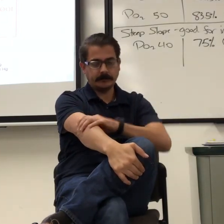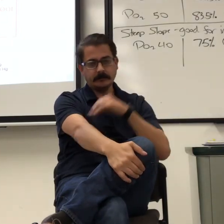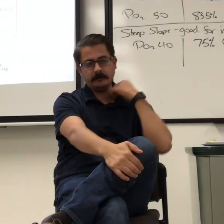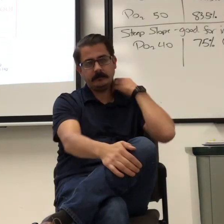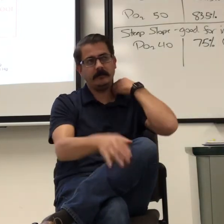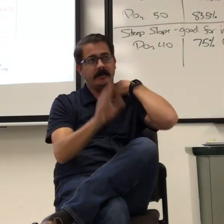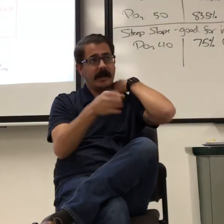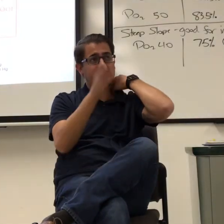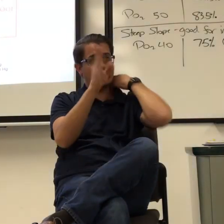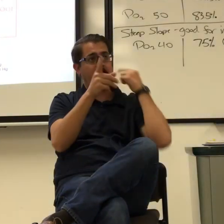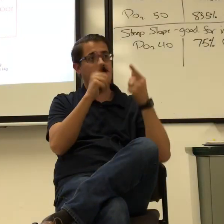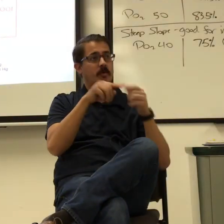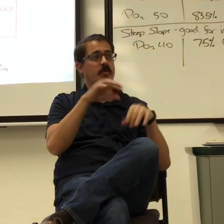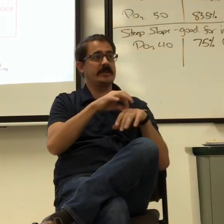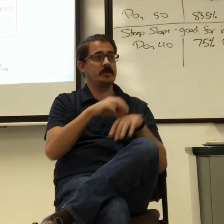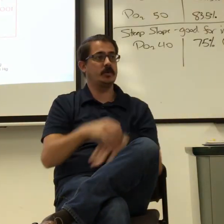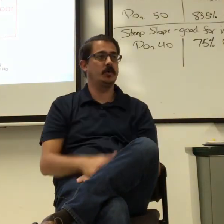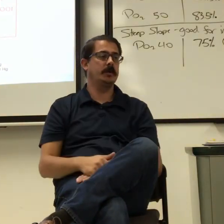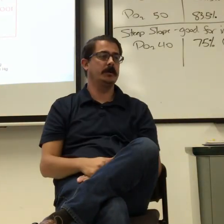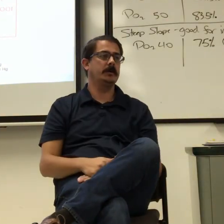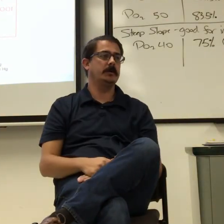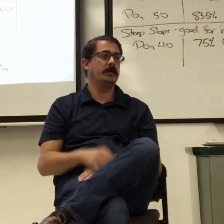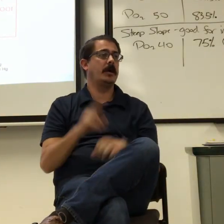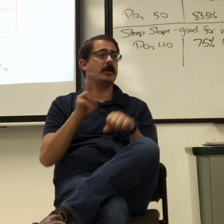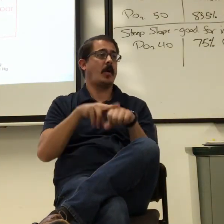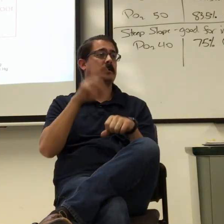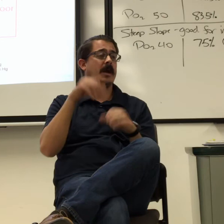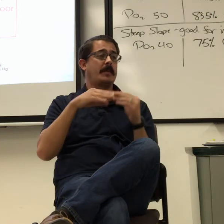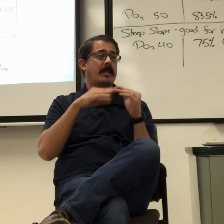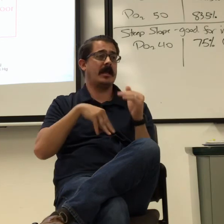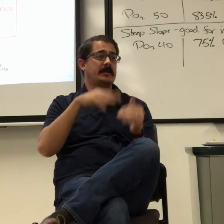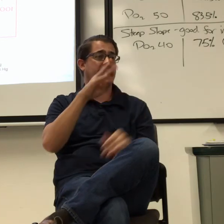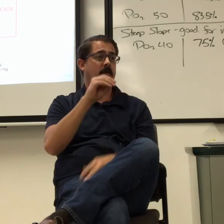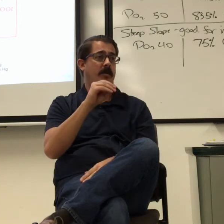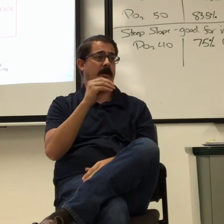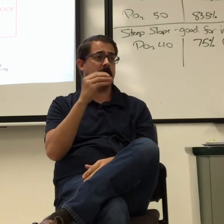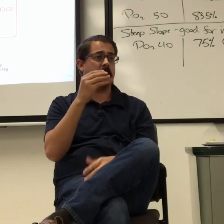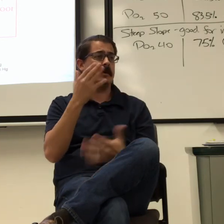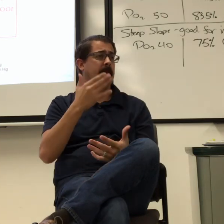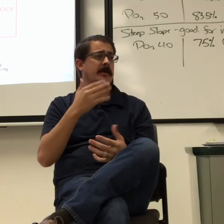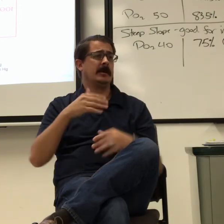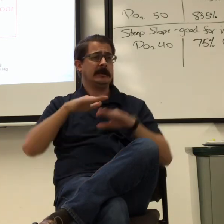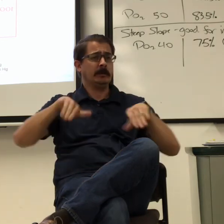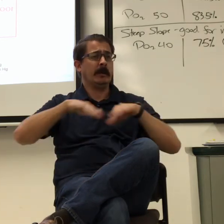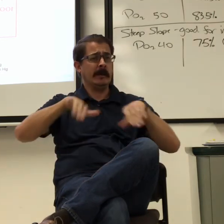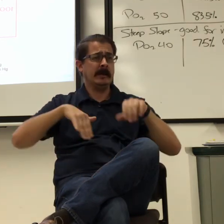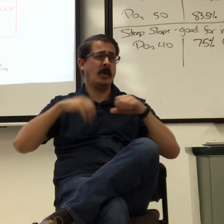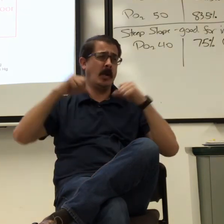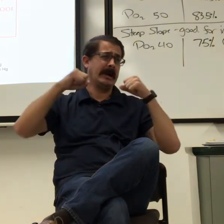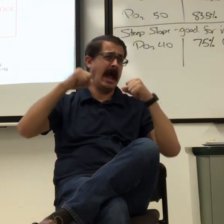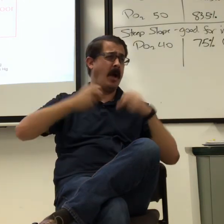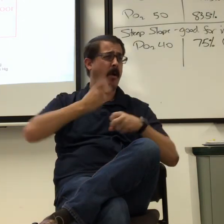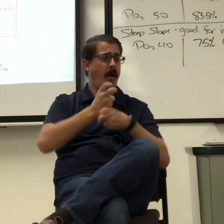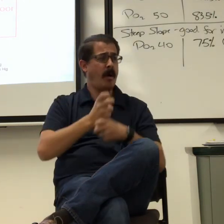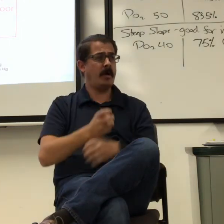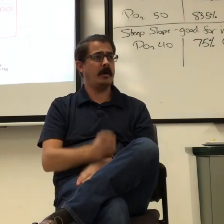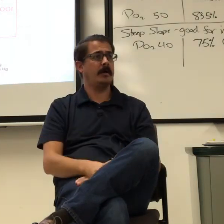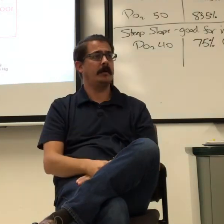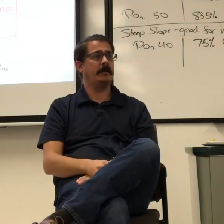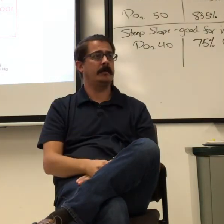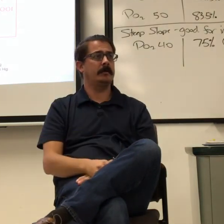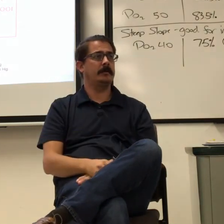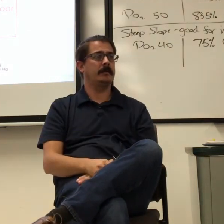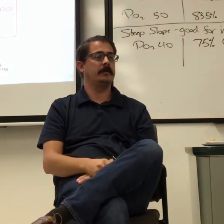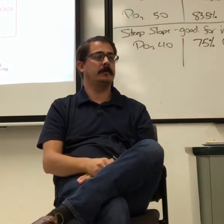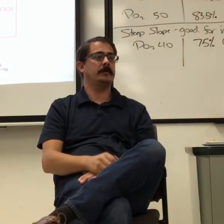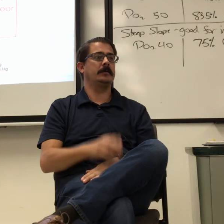tissues, okay? And of course, it could be less than 40. Maybe you're vigorously swimming, working out, whatever, and